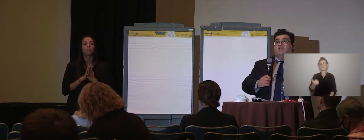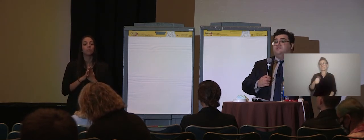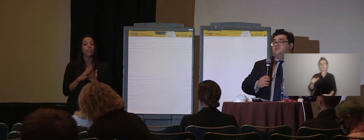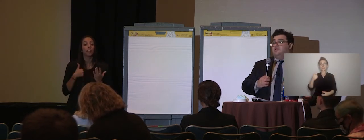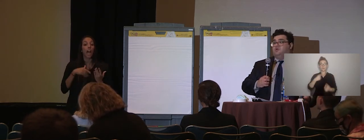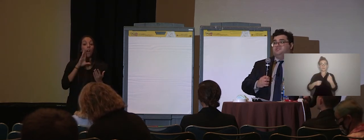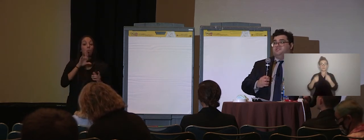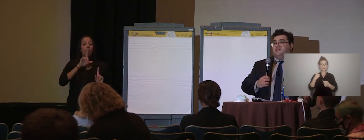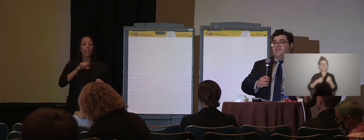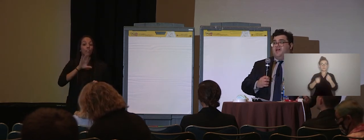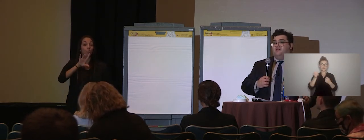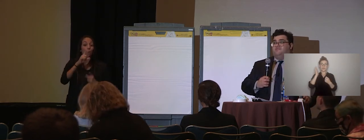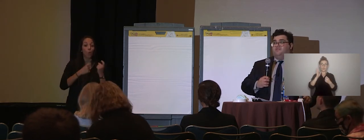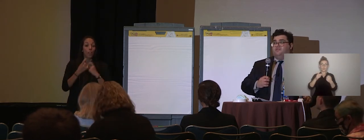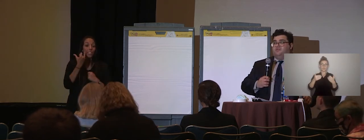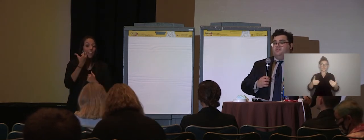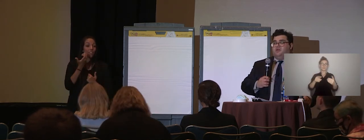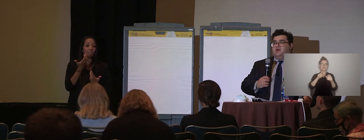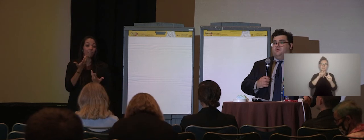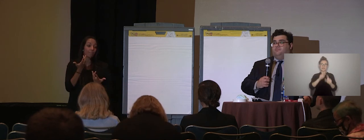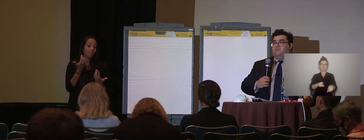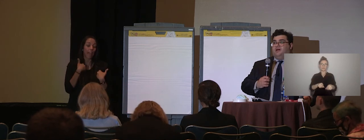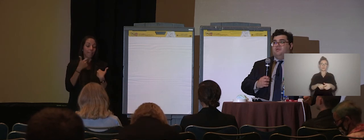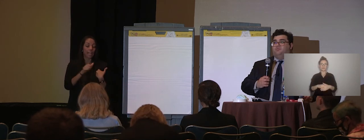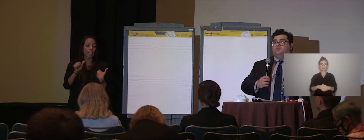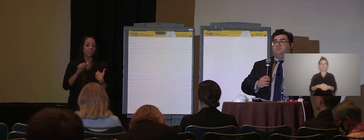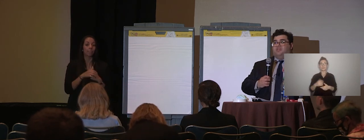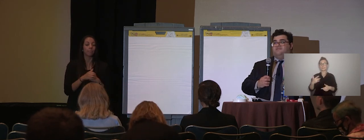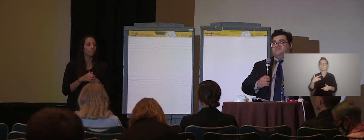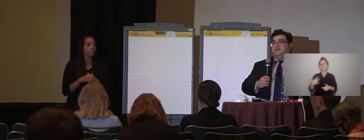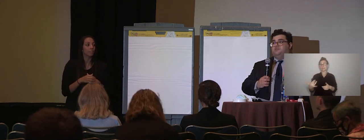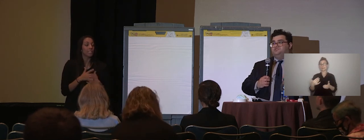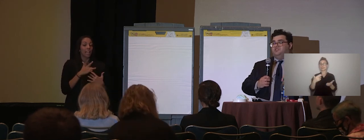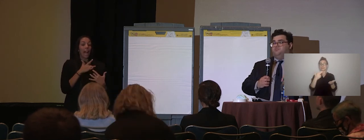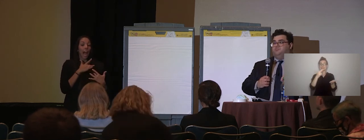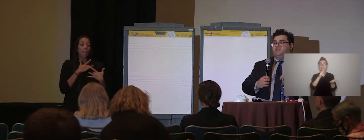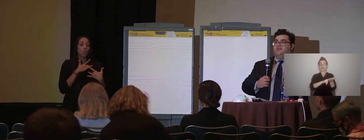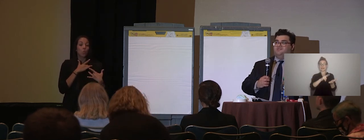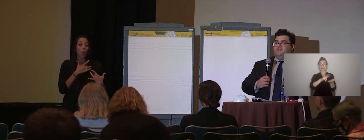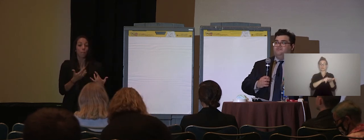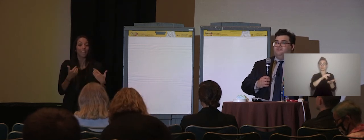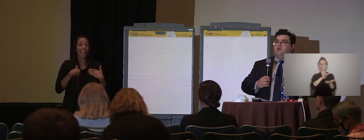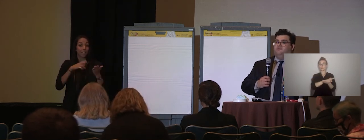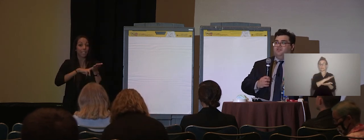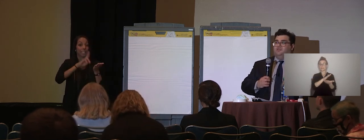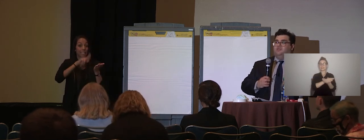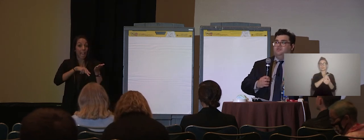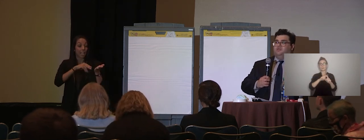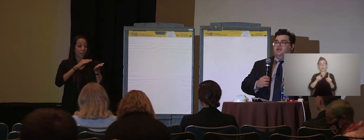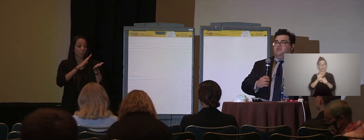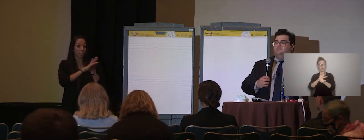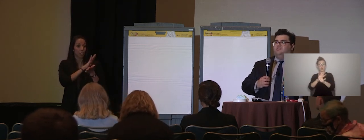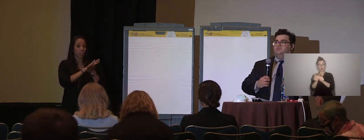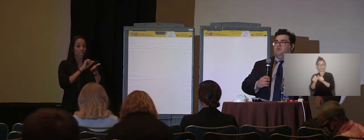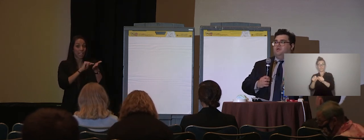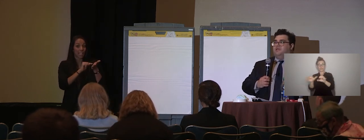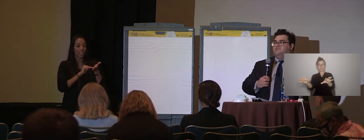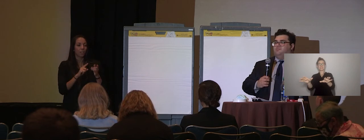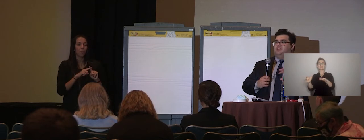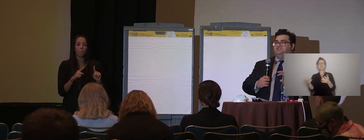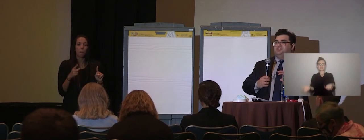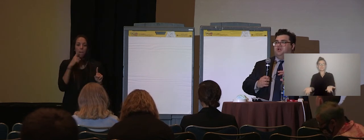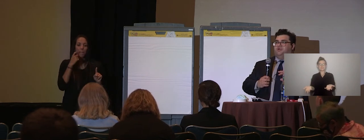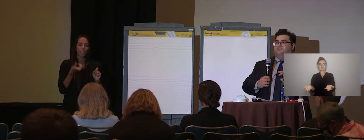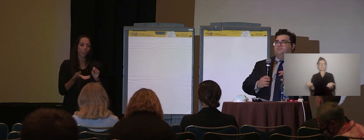And I will answer any questions I have. I would normally have a sign-up sheet, but because of COVID, I didn't want